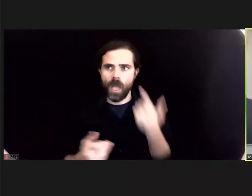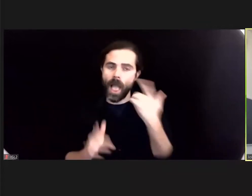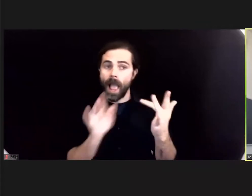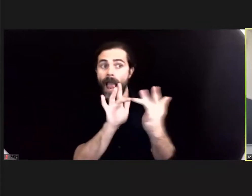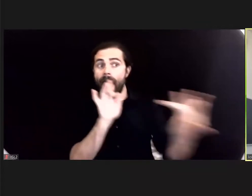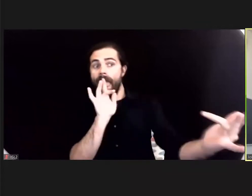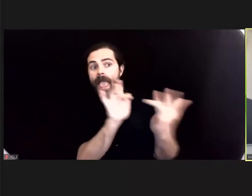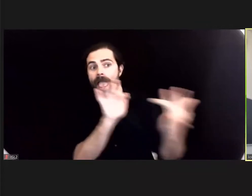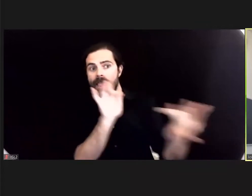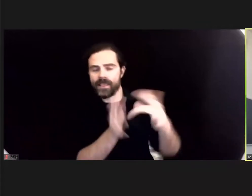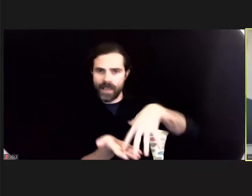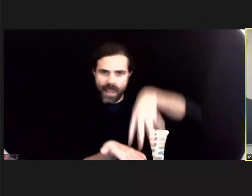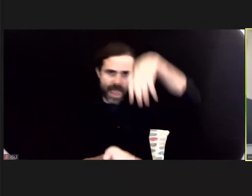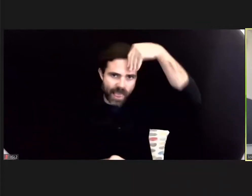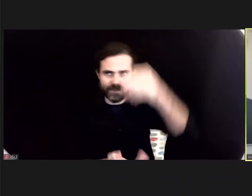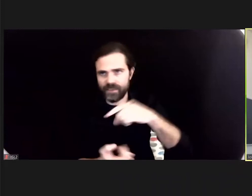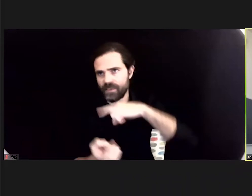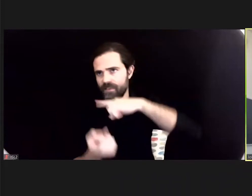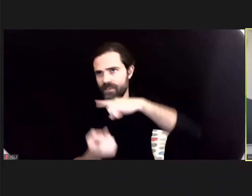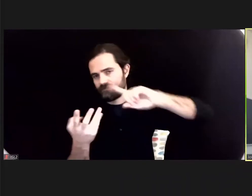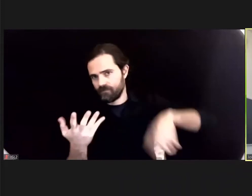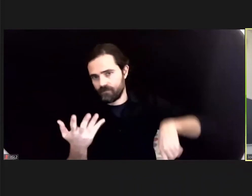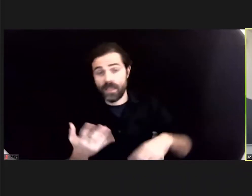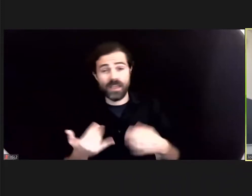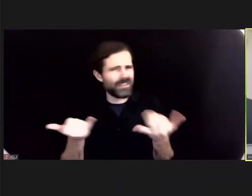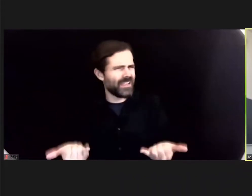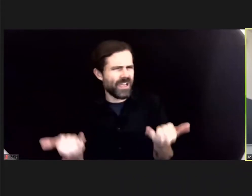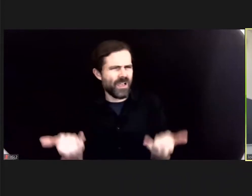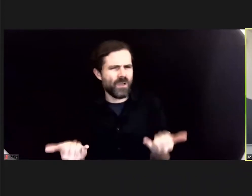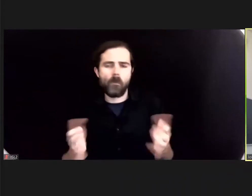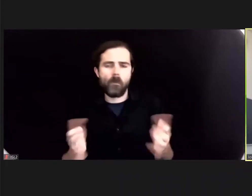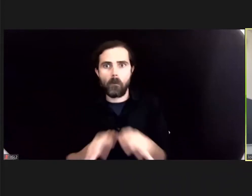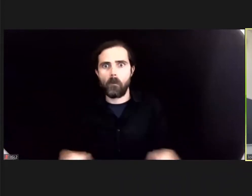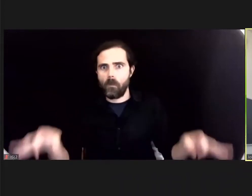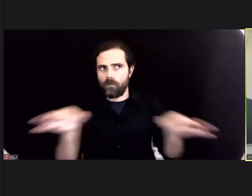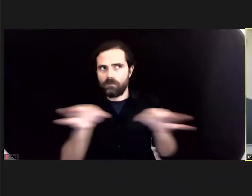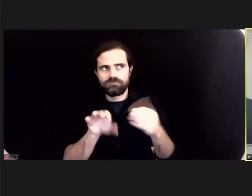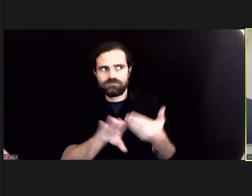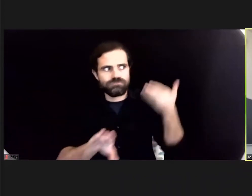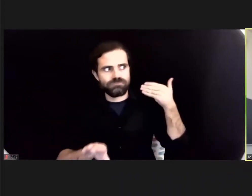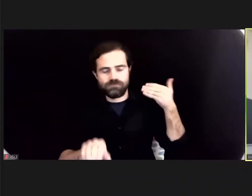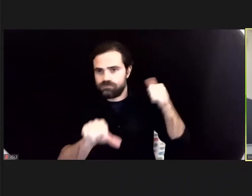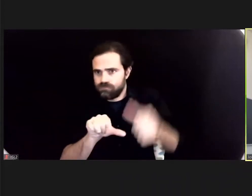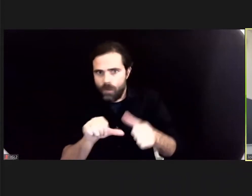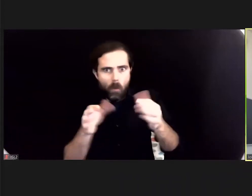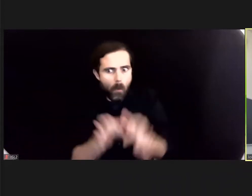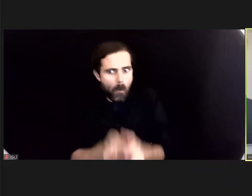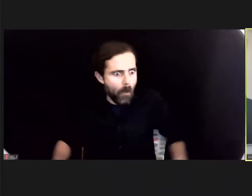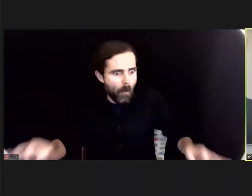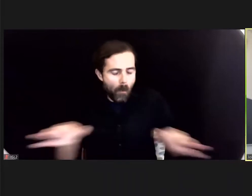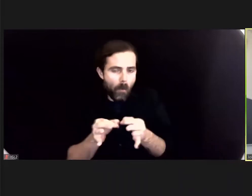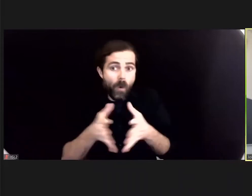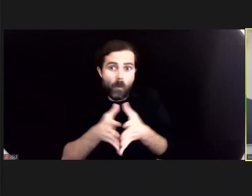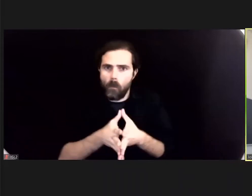is more important than ever to ensure that these ICT services and products are more accessible,